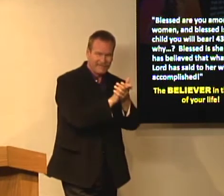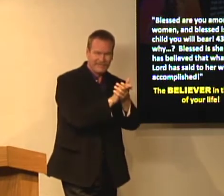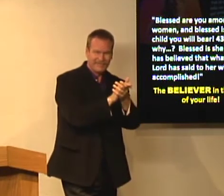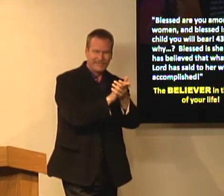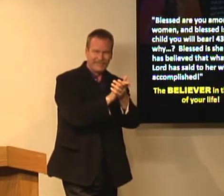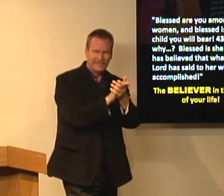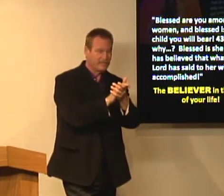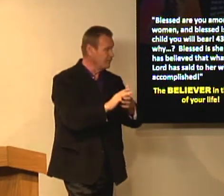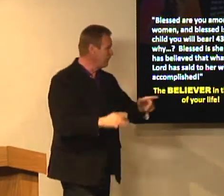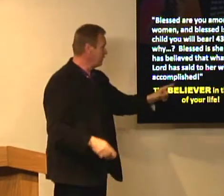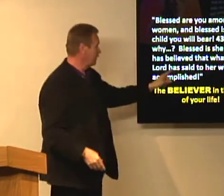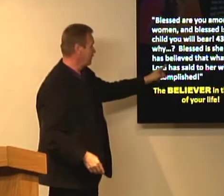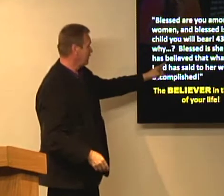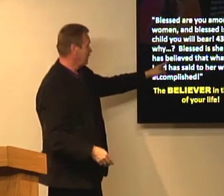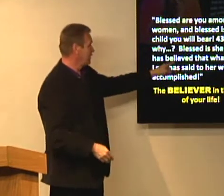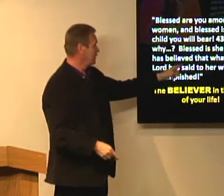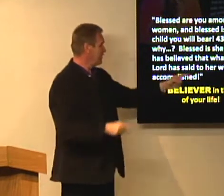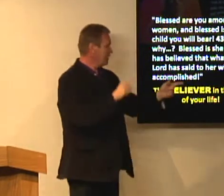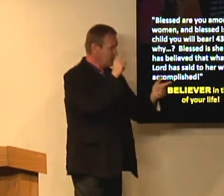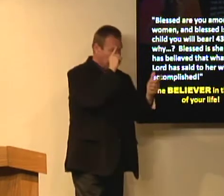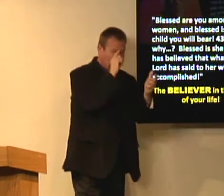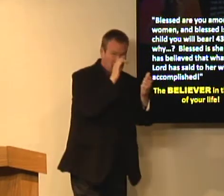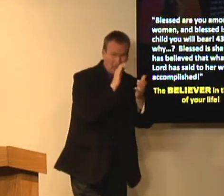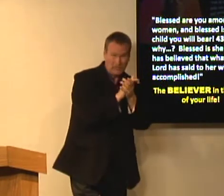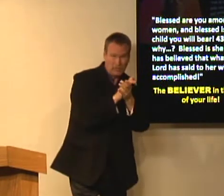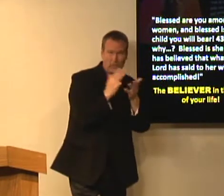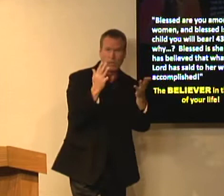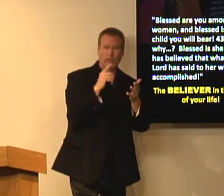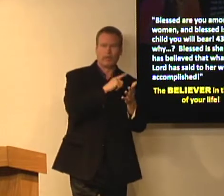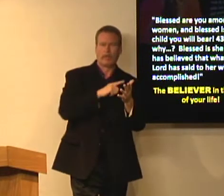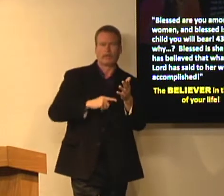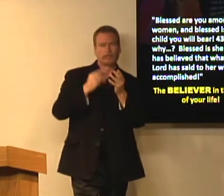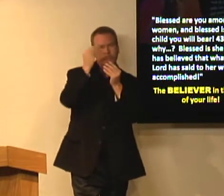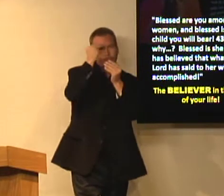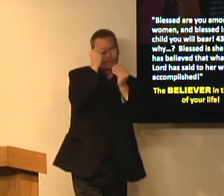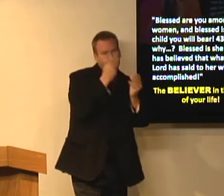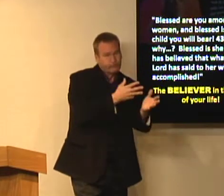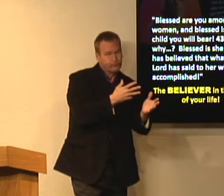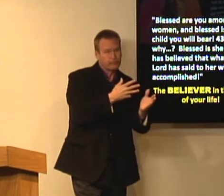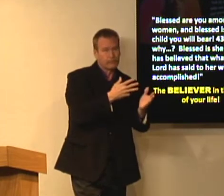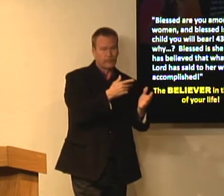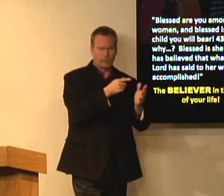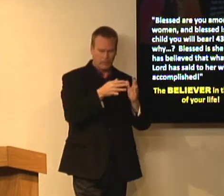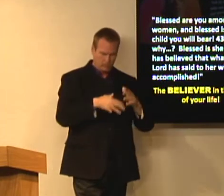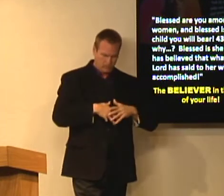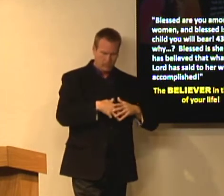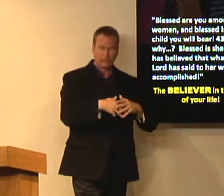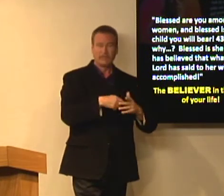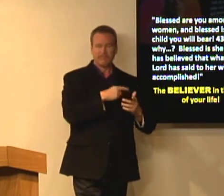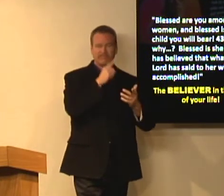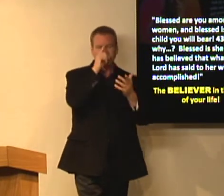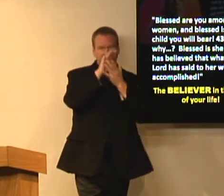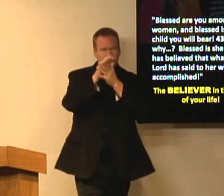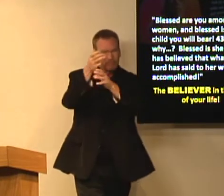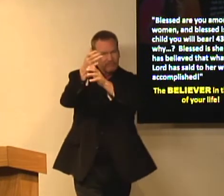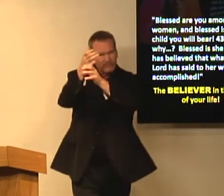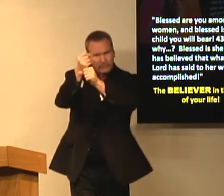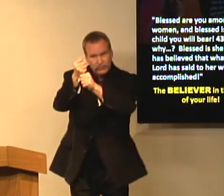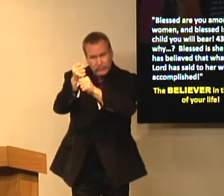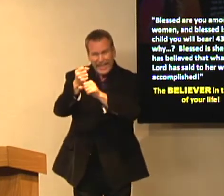why? It says, blessed is she who has believed that what the Lord has said to her, that